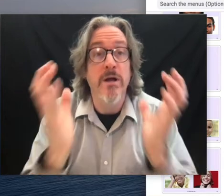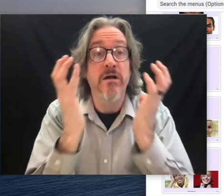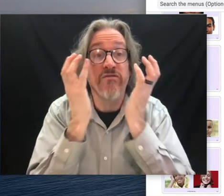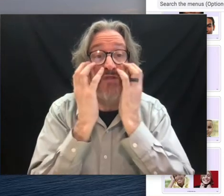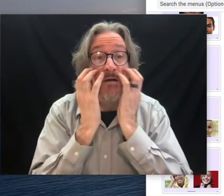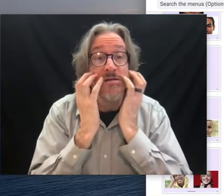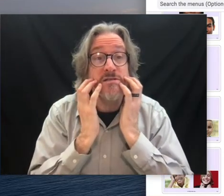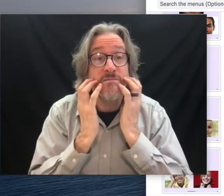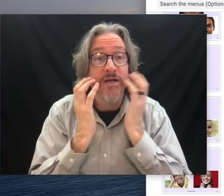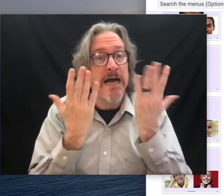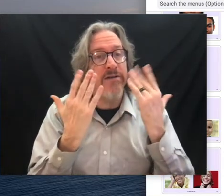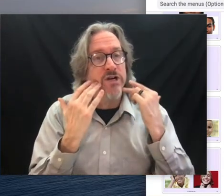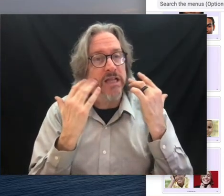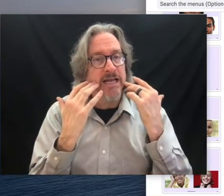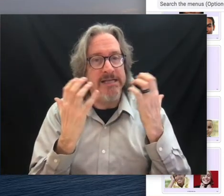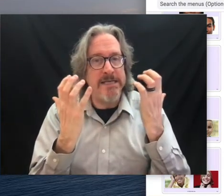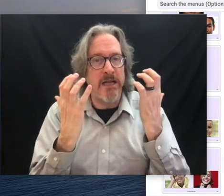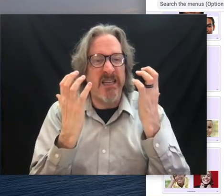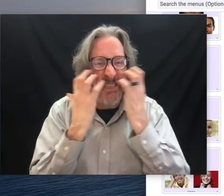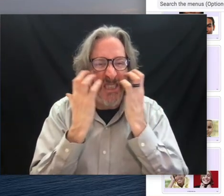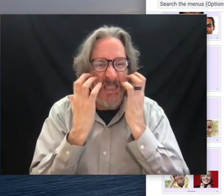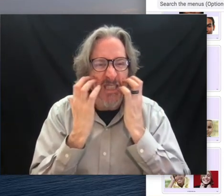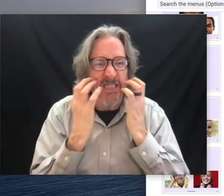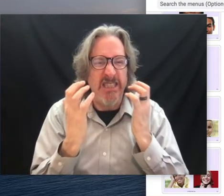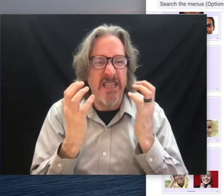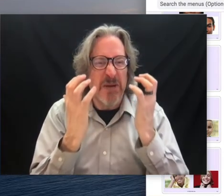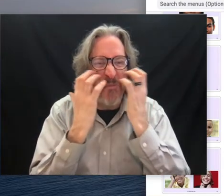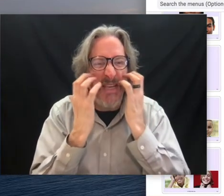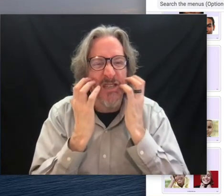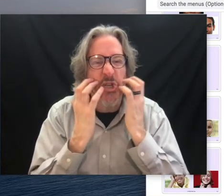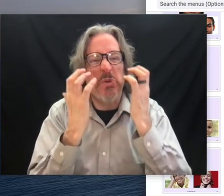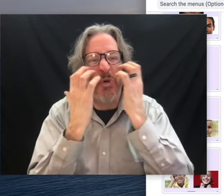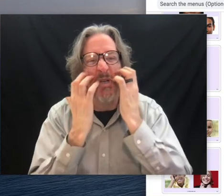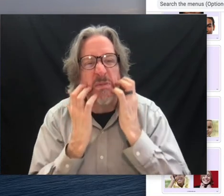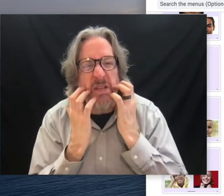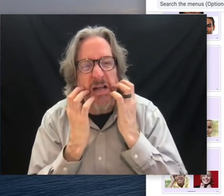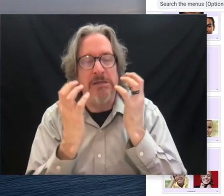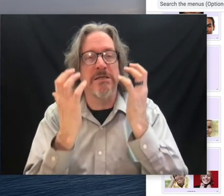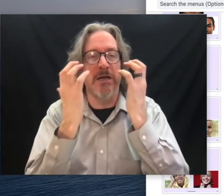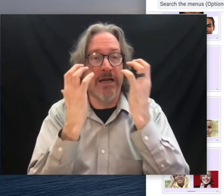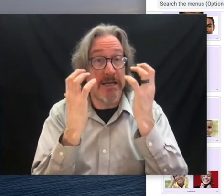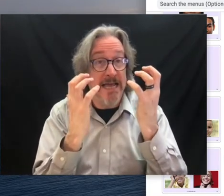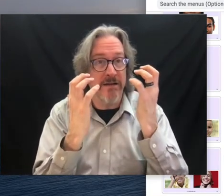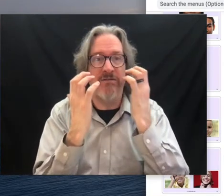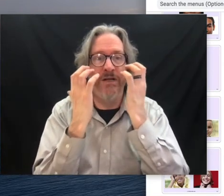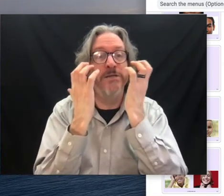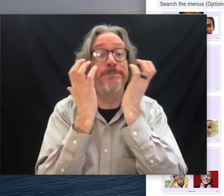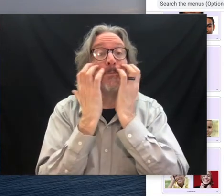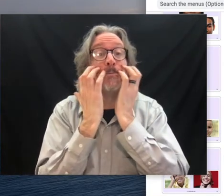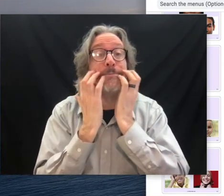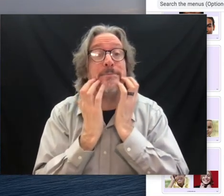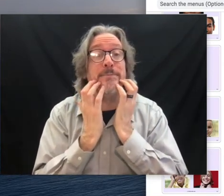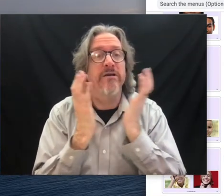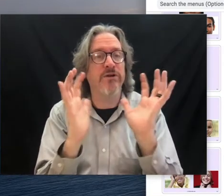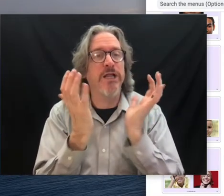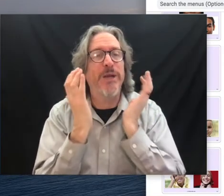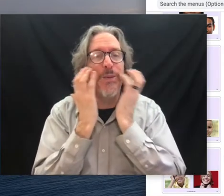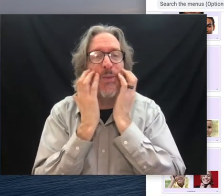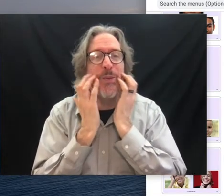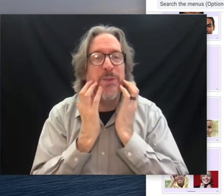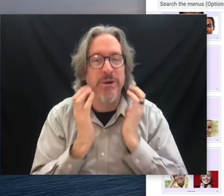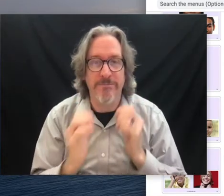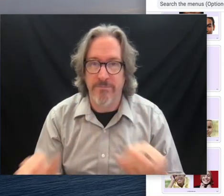um, freckles and a very light. It's not like measles or something else, like a negative. It's very